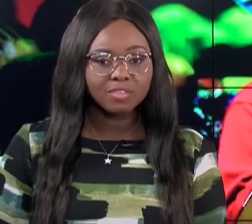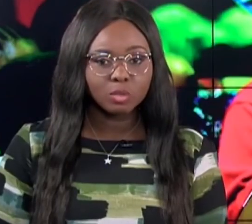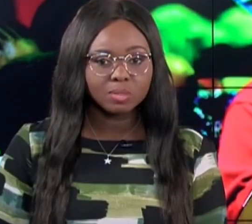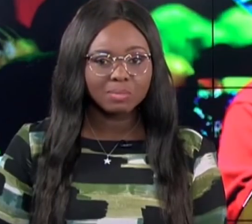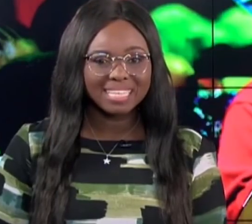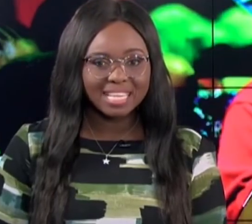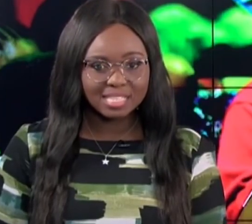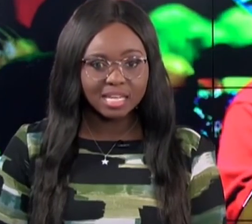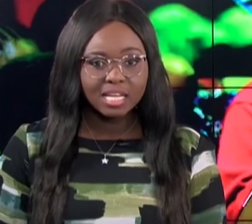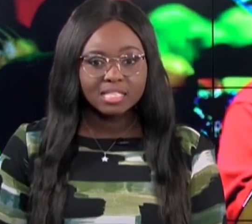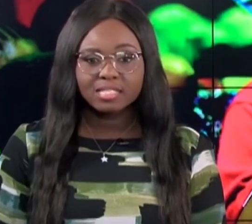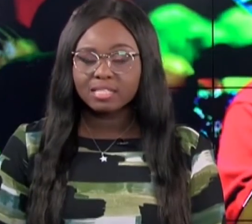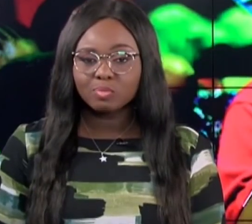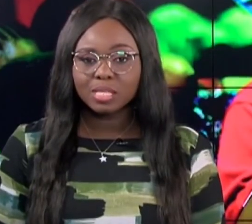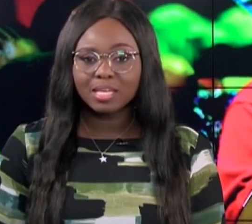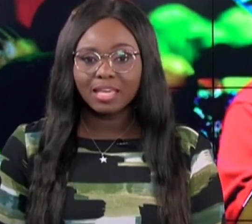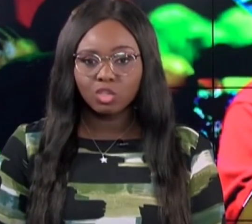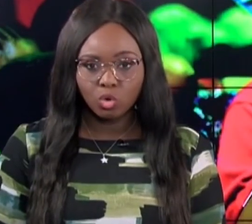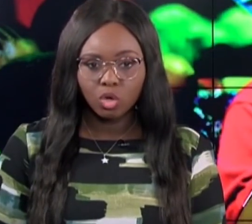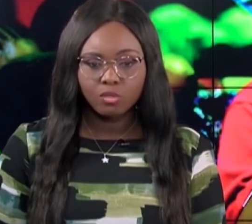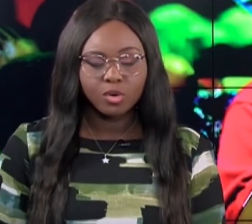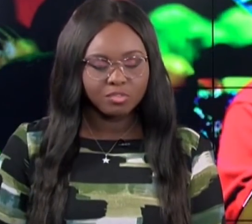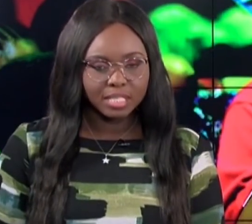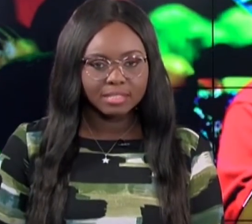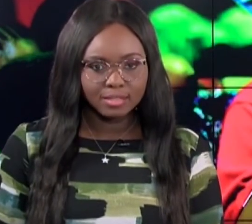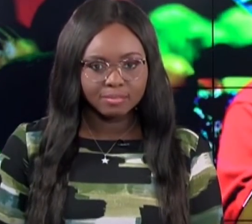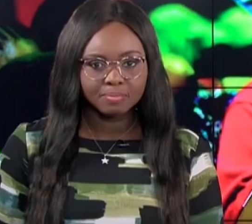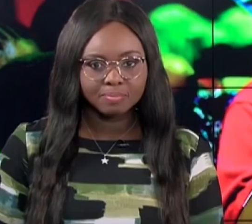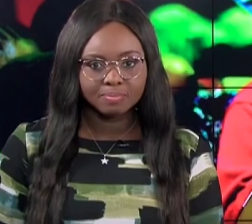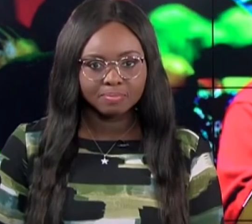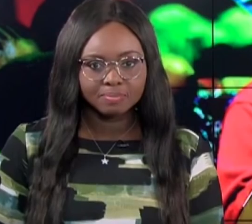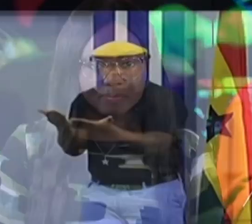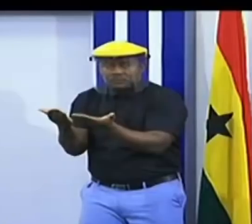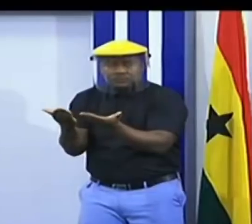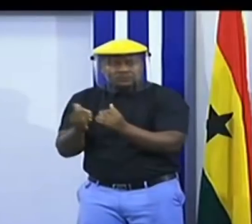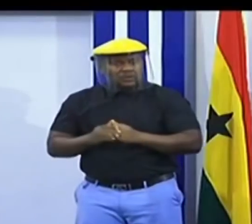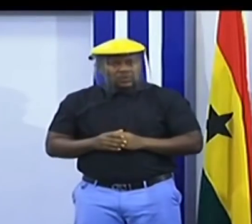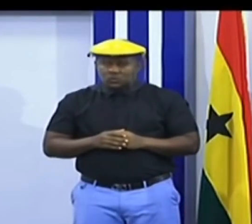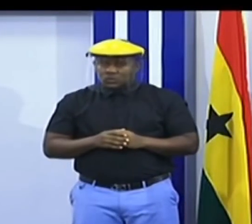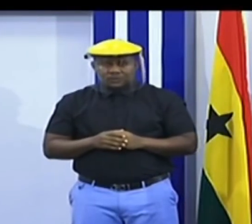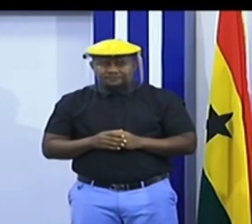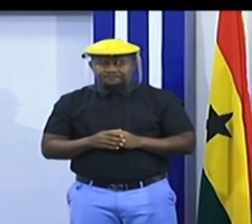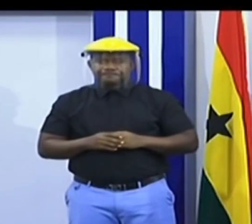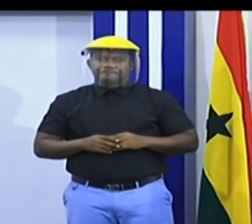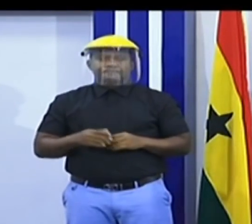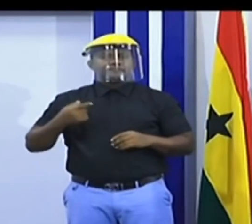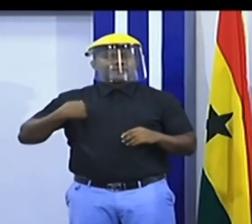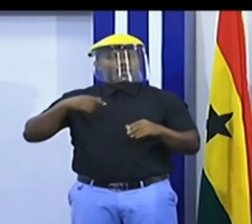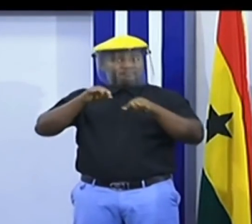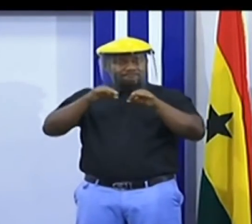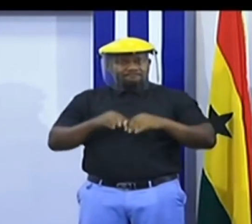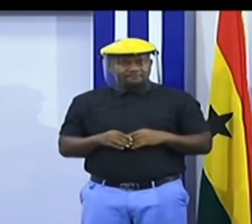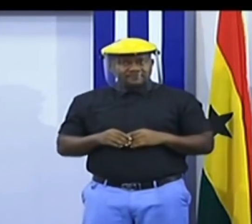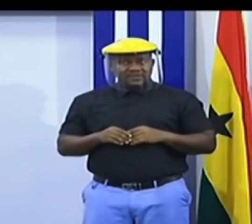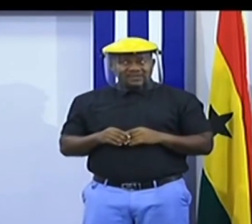medicine developed in Madagascar said to be a cure for COVID-19. That Madagascar has reached out